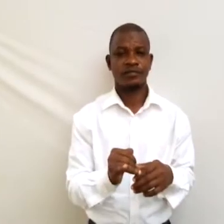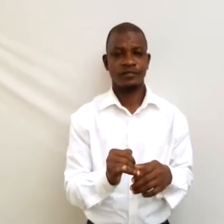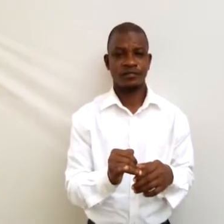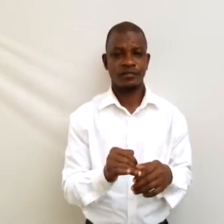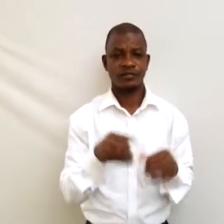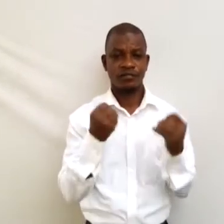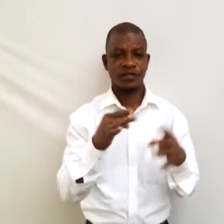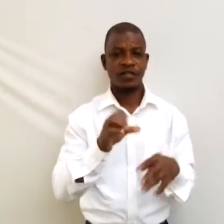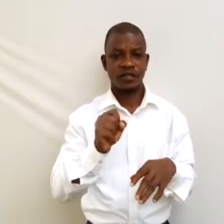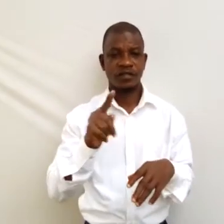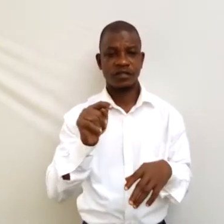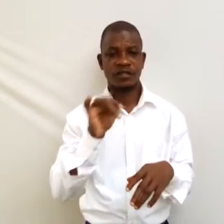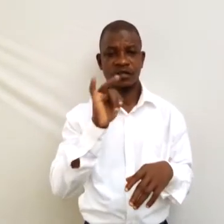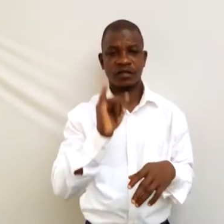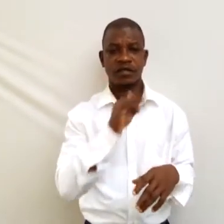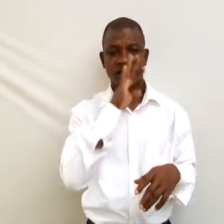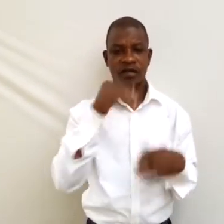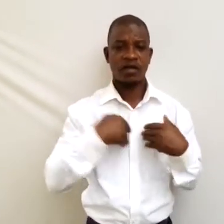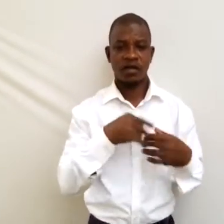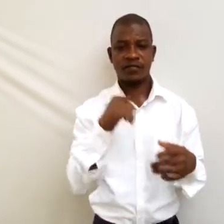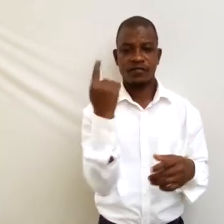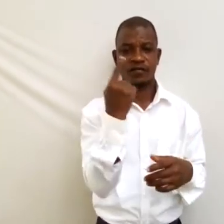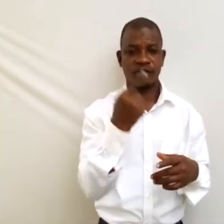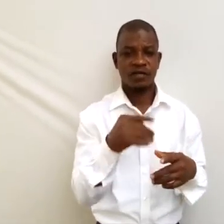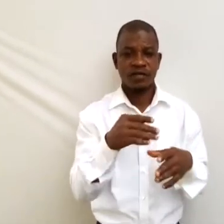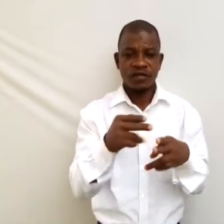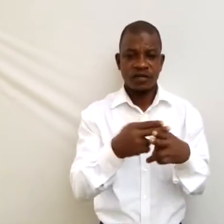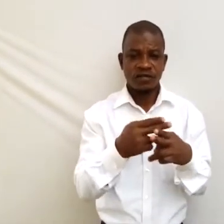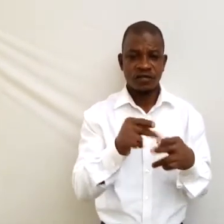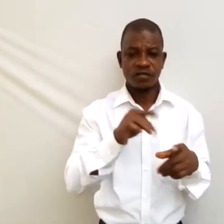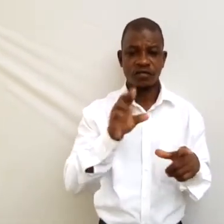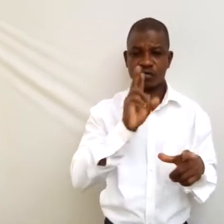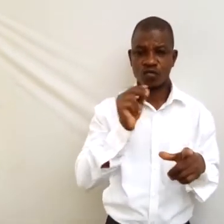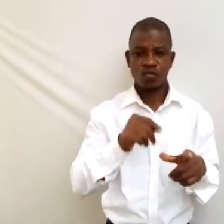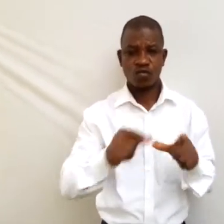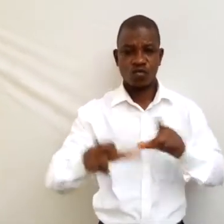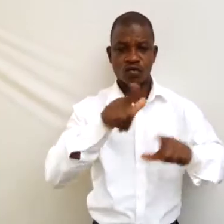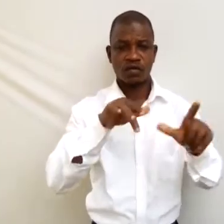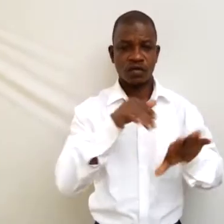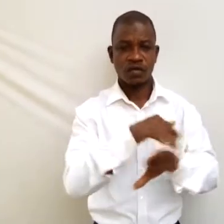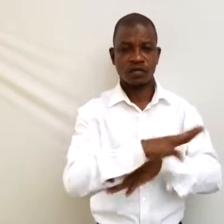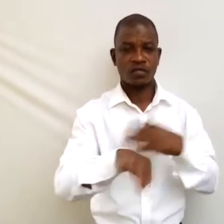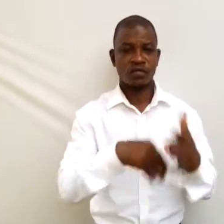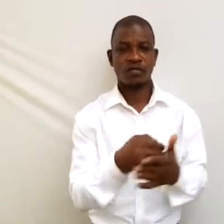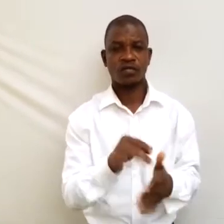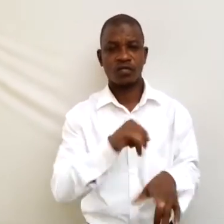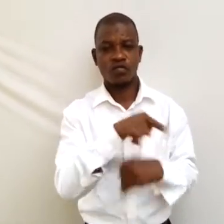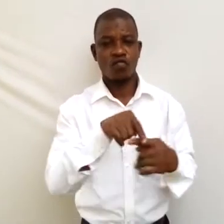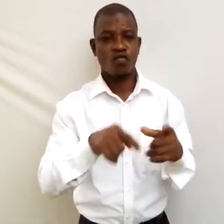Many STIs have only mild or no symptoms at all. When symptoms do